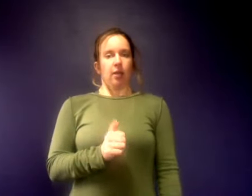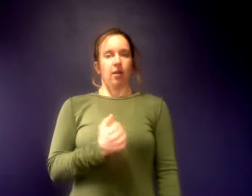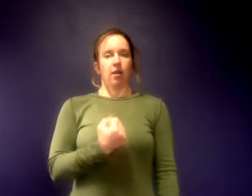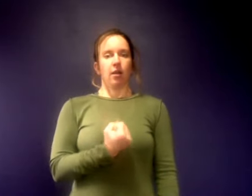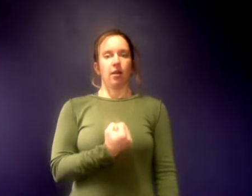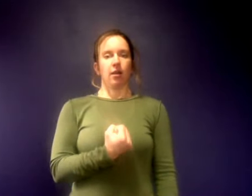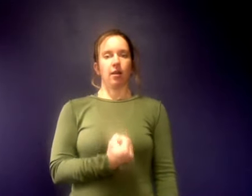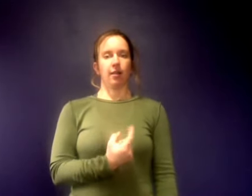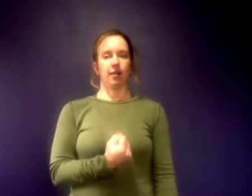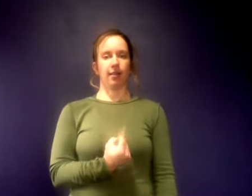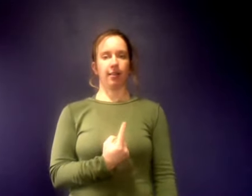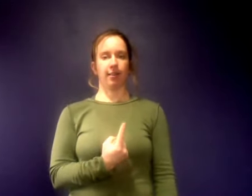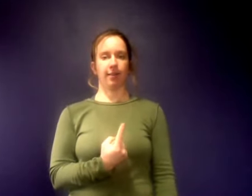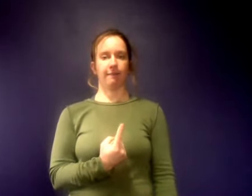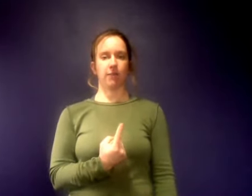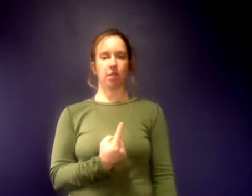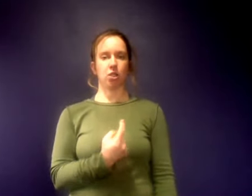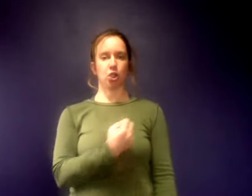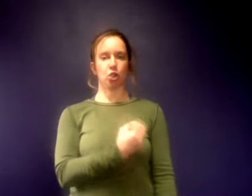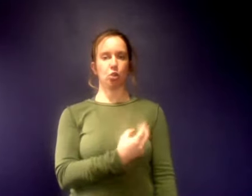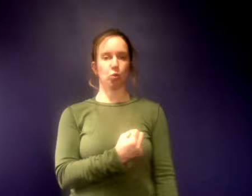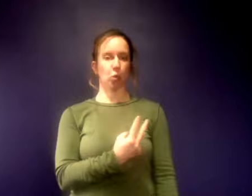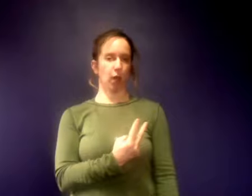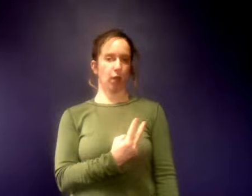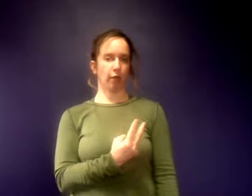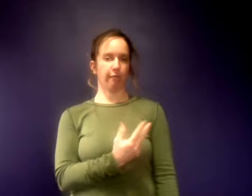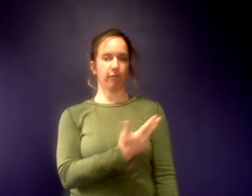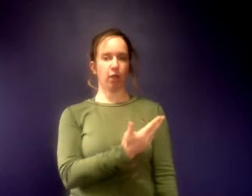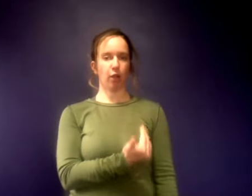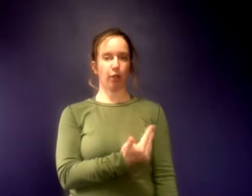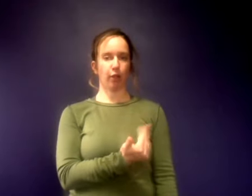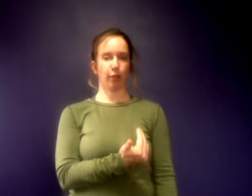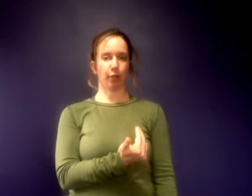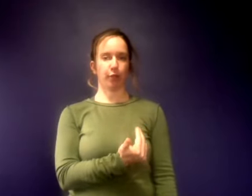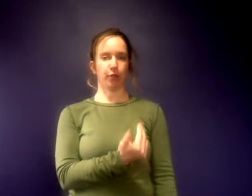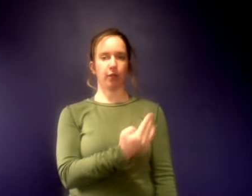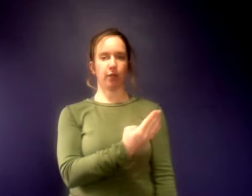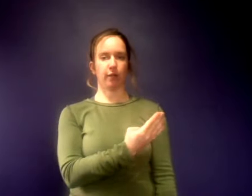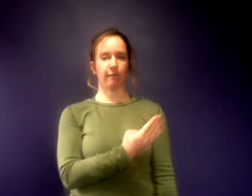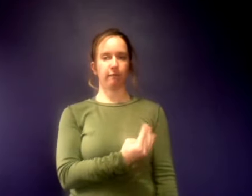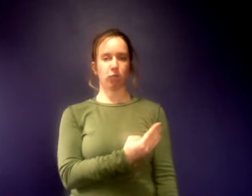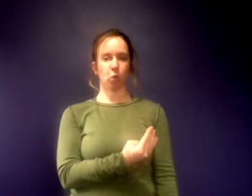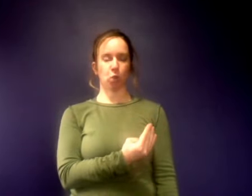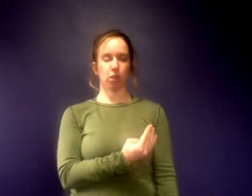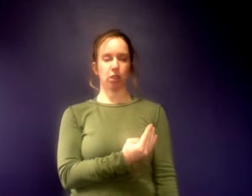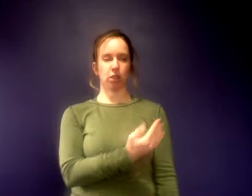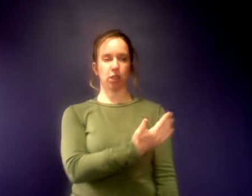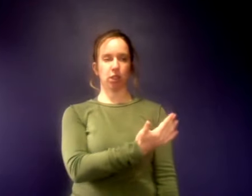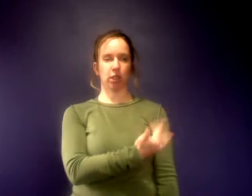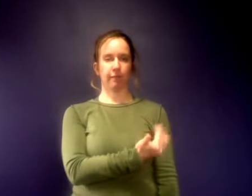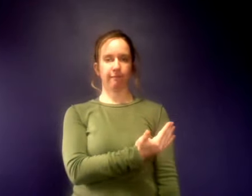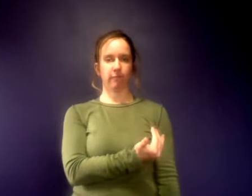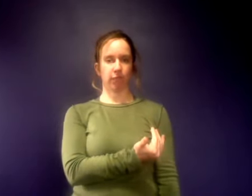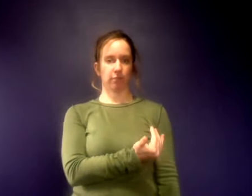10, 11, 12, 13, 14,